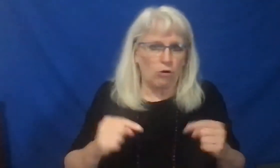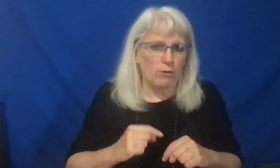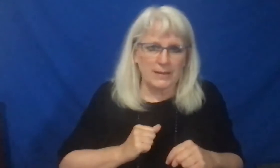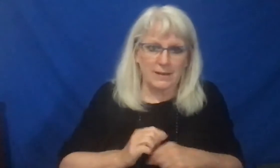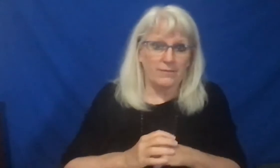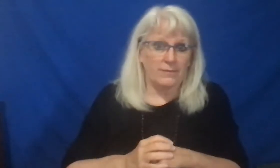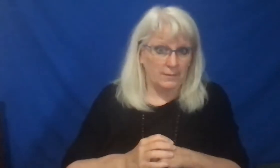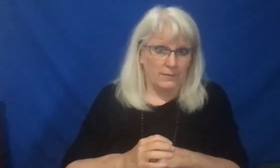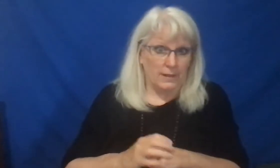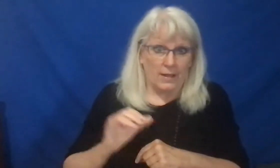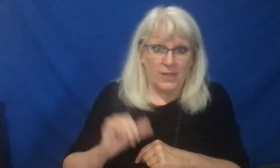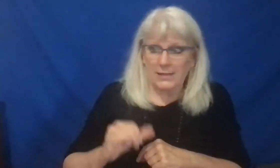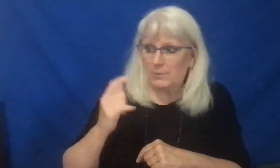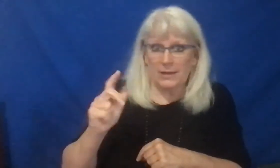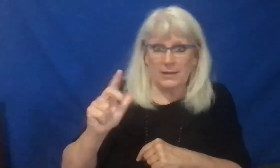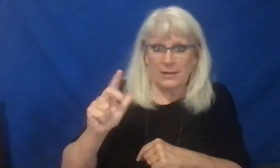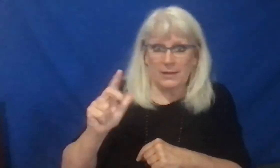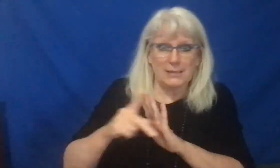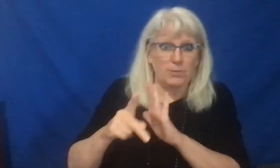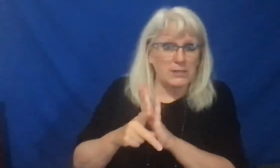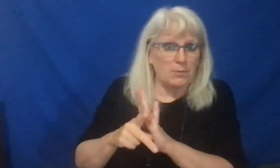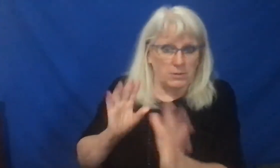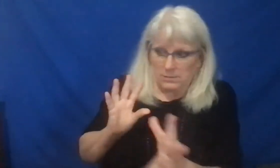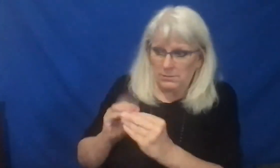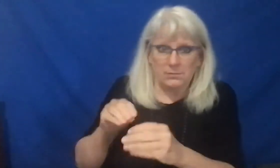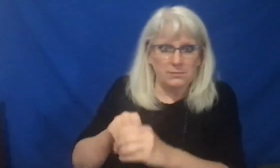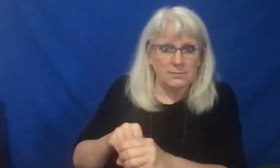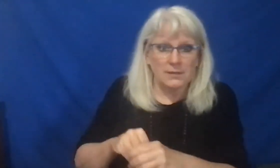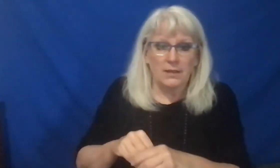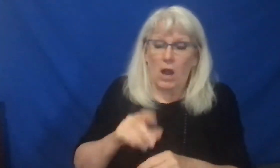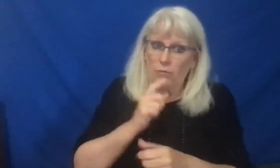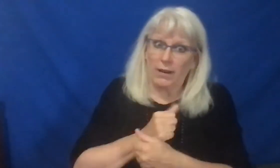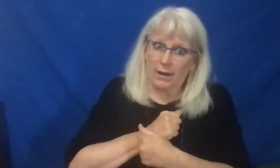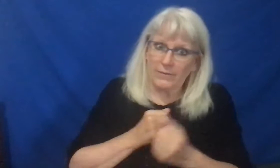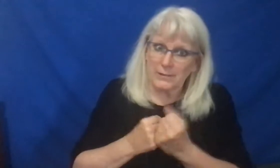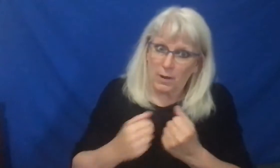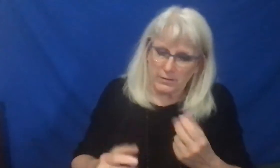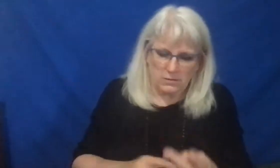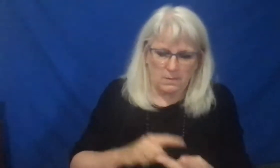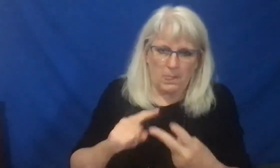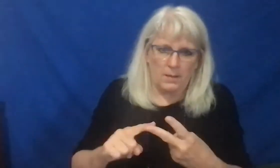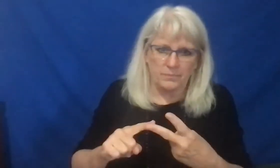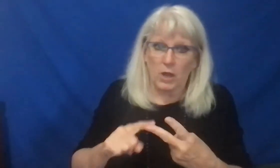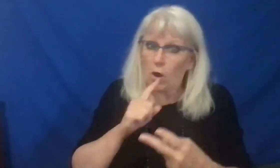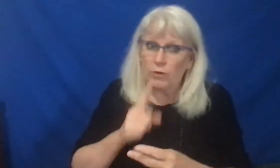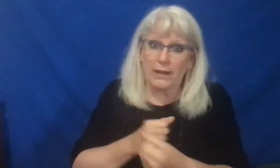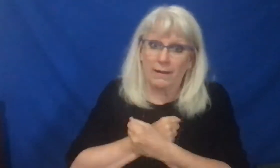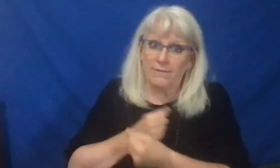result of our 36 principles, a really loving sponsor, a really loving God, women I